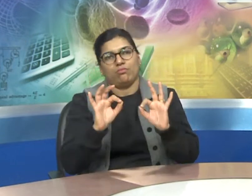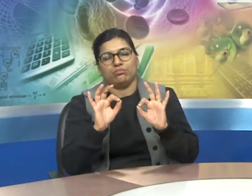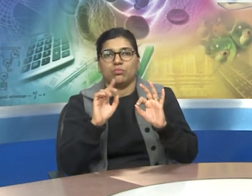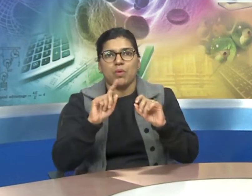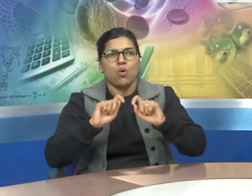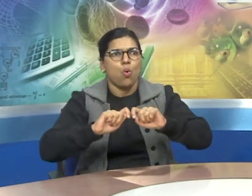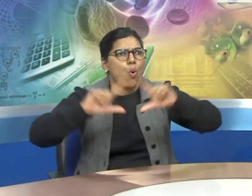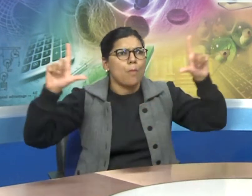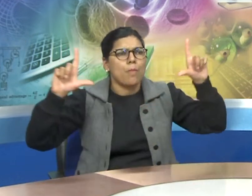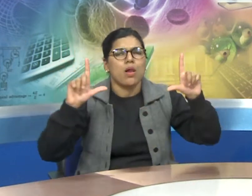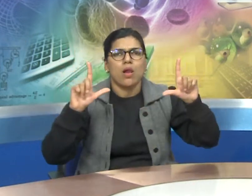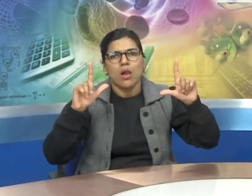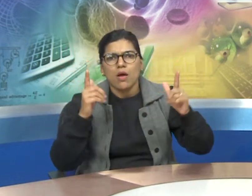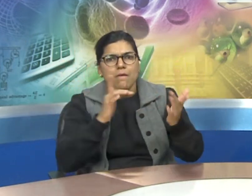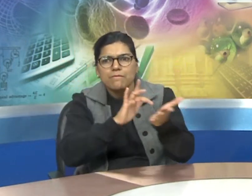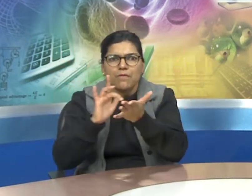After our presentation is ready,